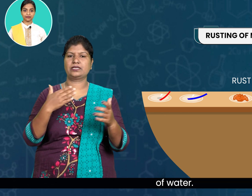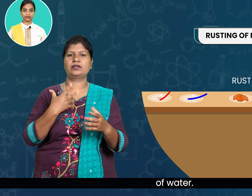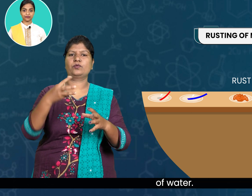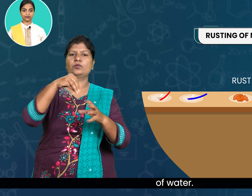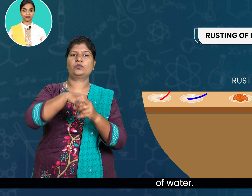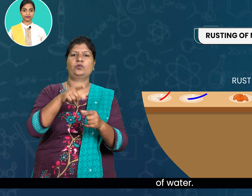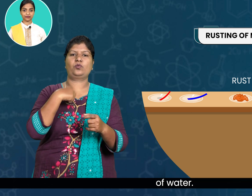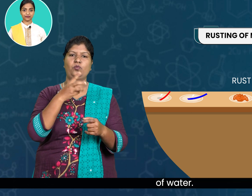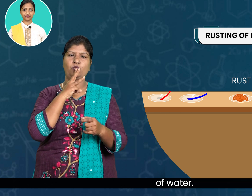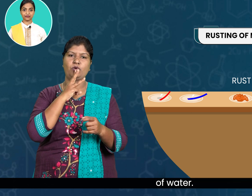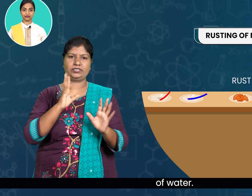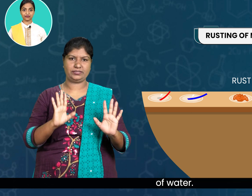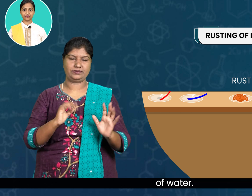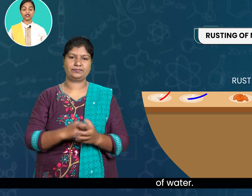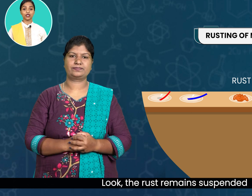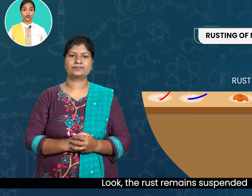water.